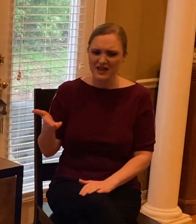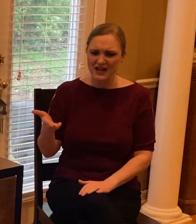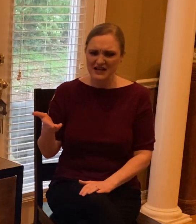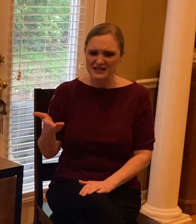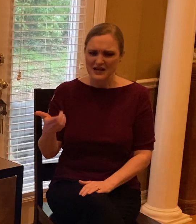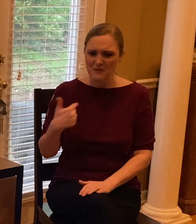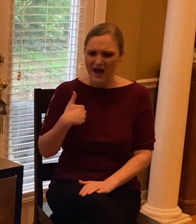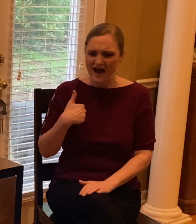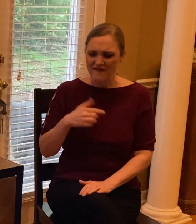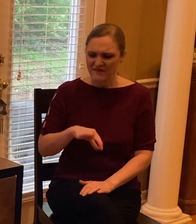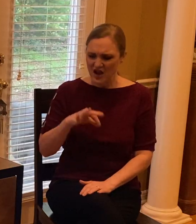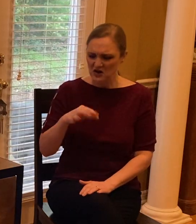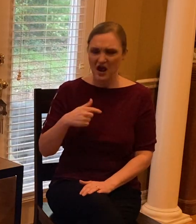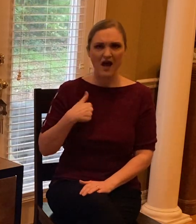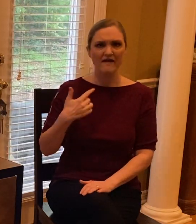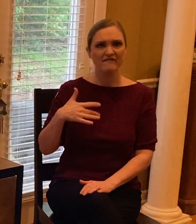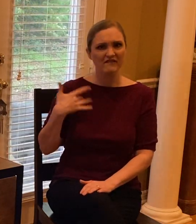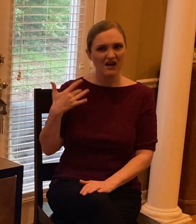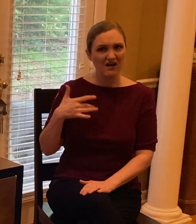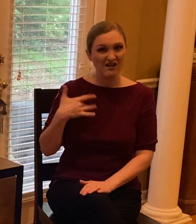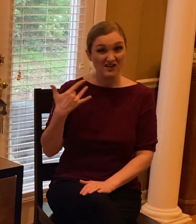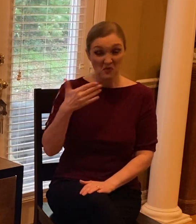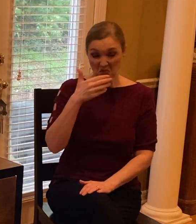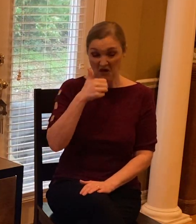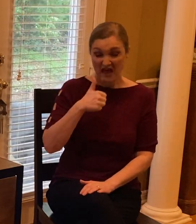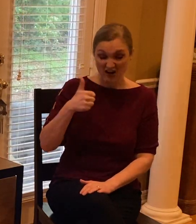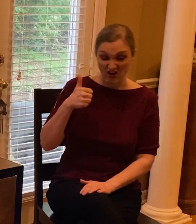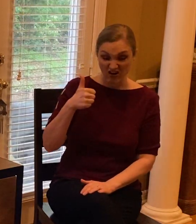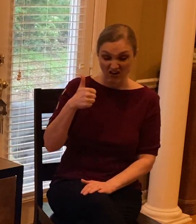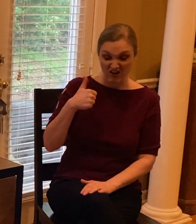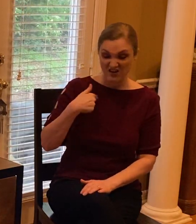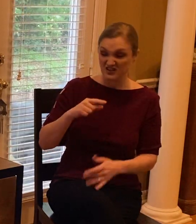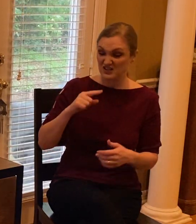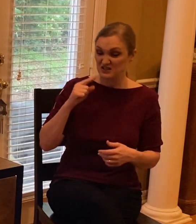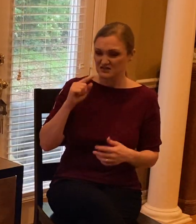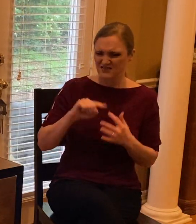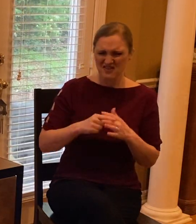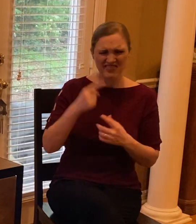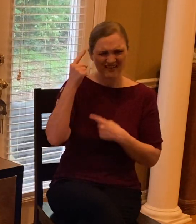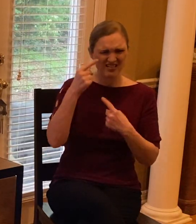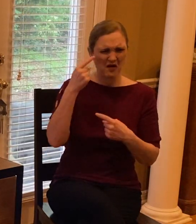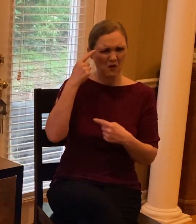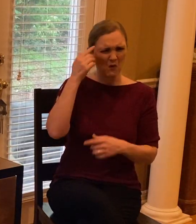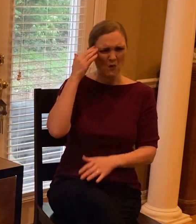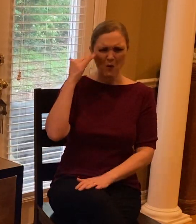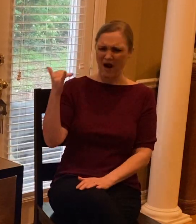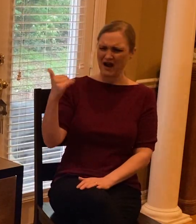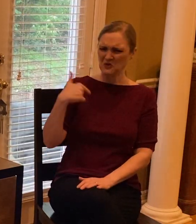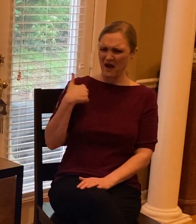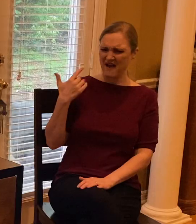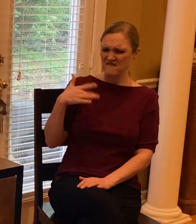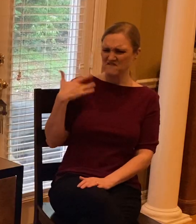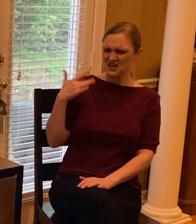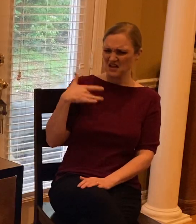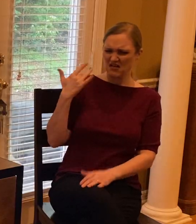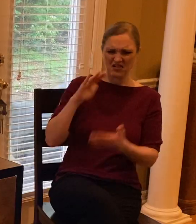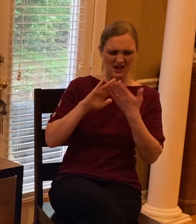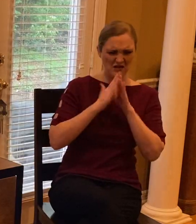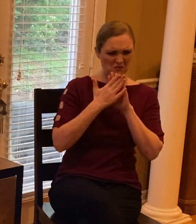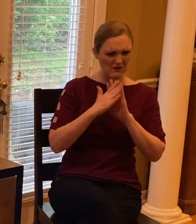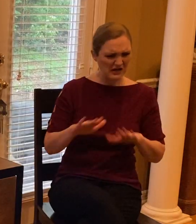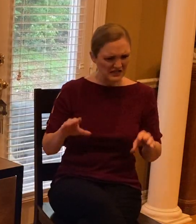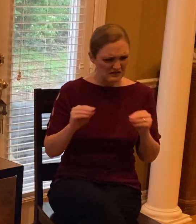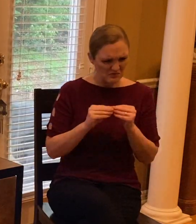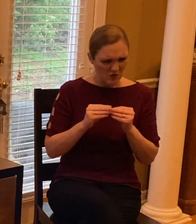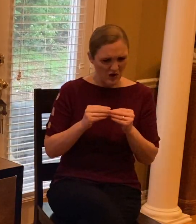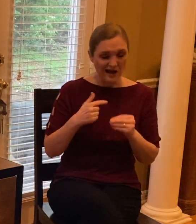I found I was pretty content. And when I started thinking about why, you know, why do I just feel kind of at peace,